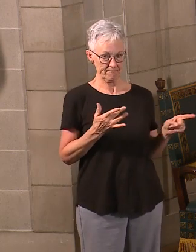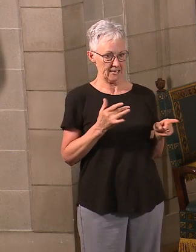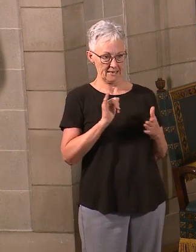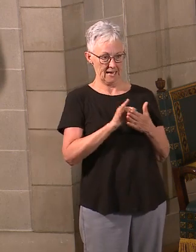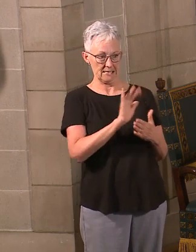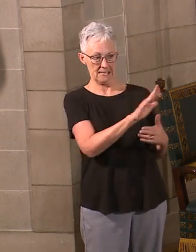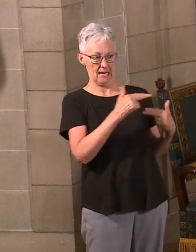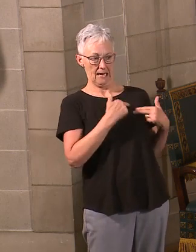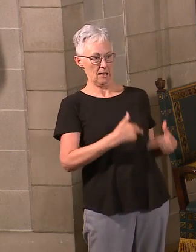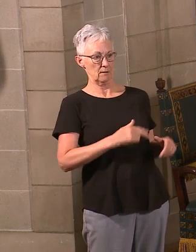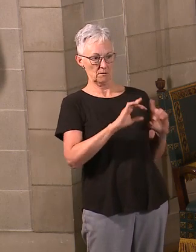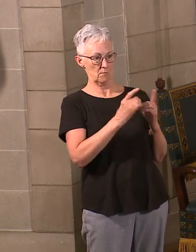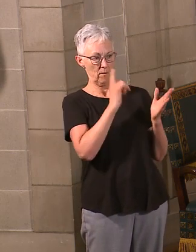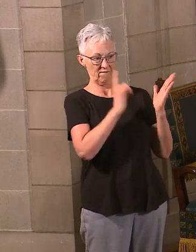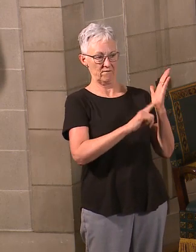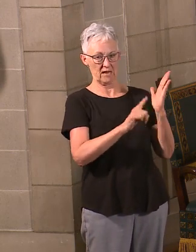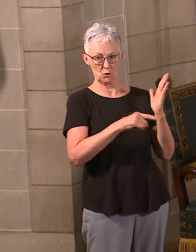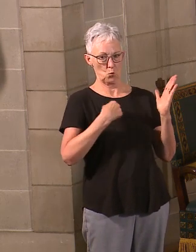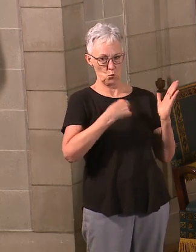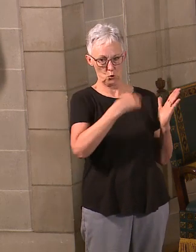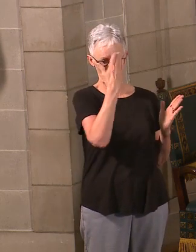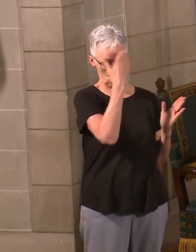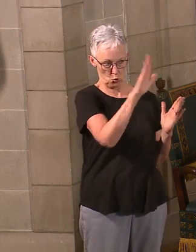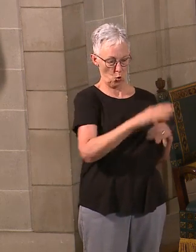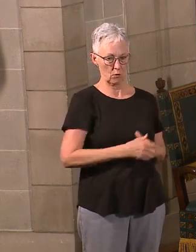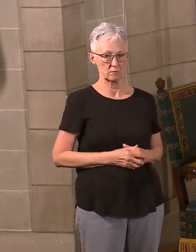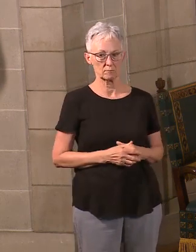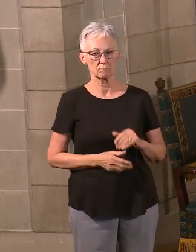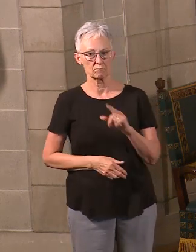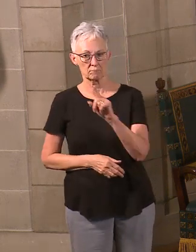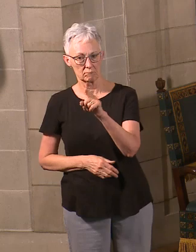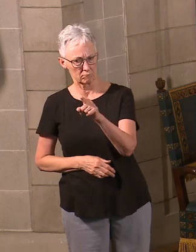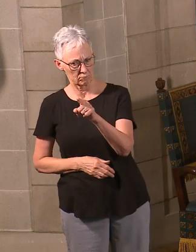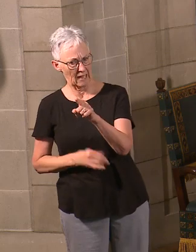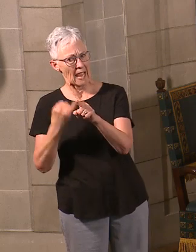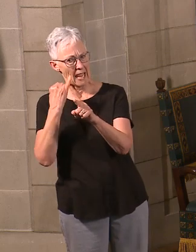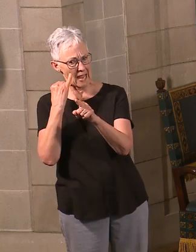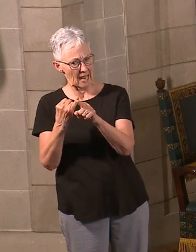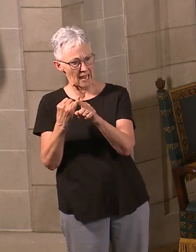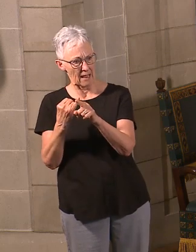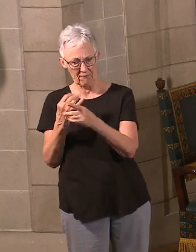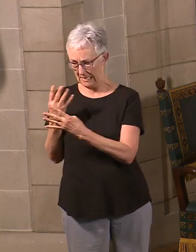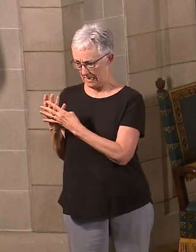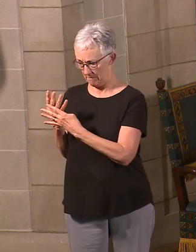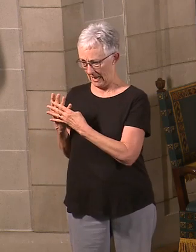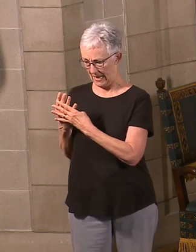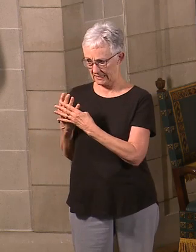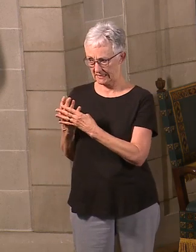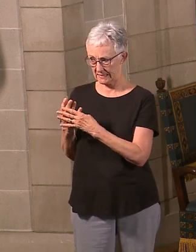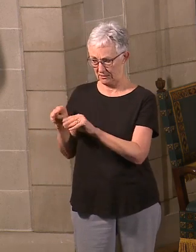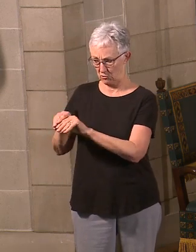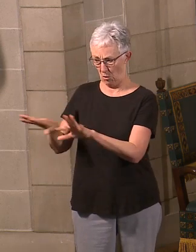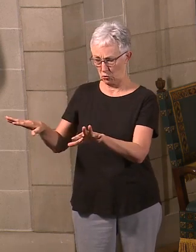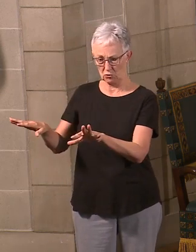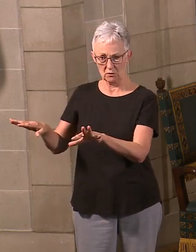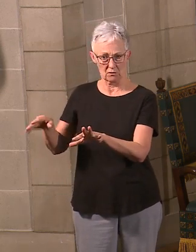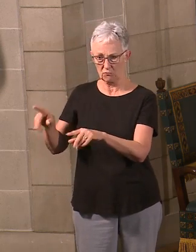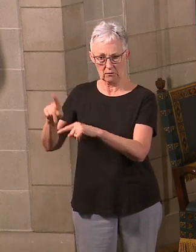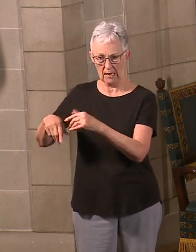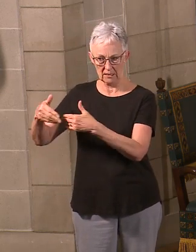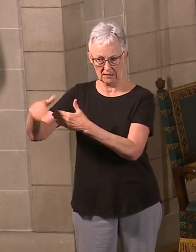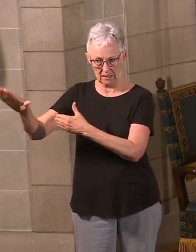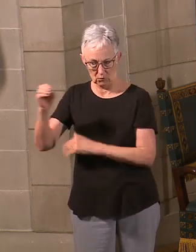any information on that part of it. Do you know what would happen if there were inmates who were exposed? They can't be sent home. No, so if inmates were exposed, again, we do the